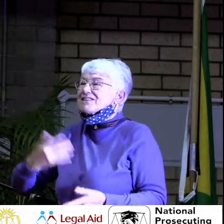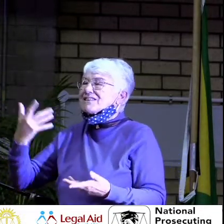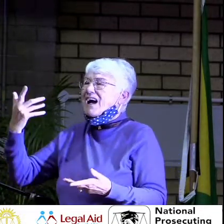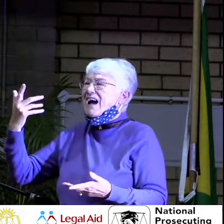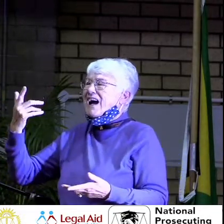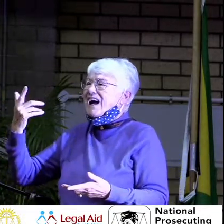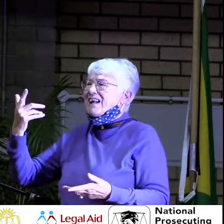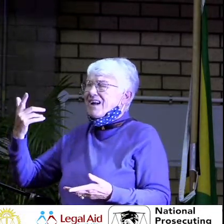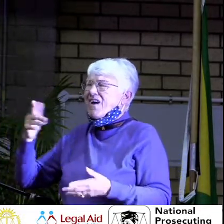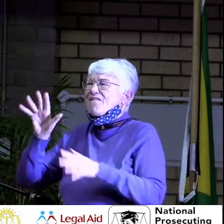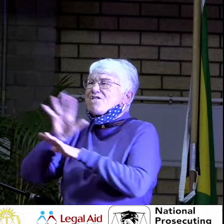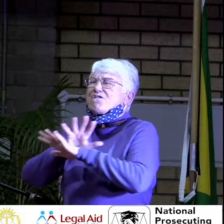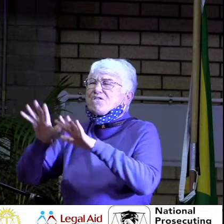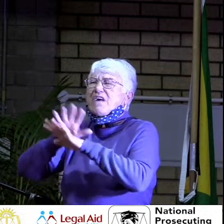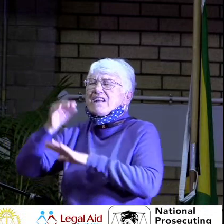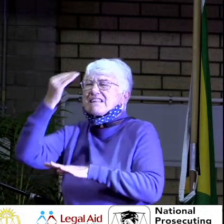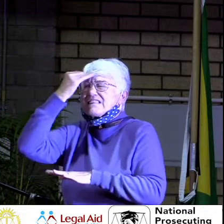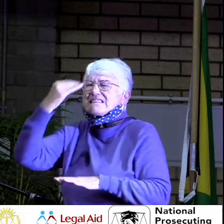Fail sick,